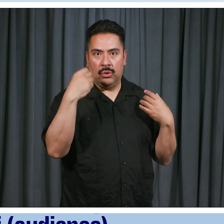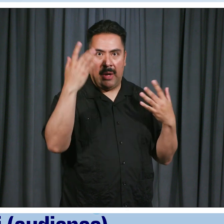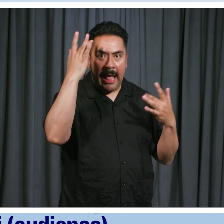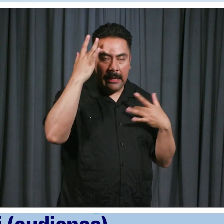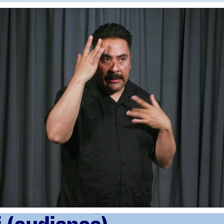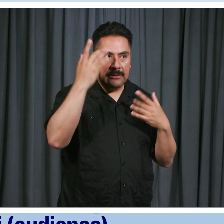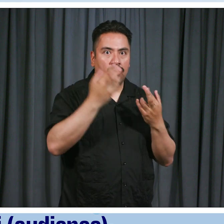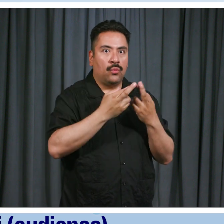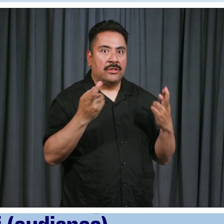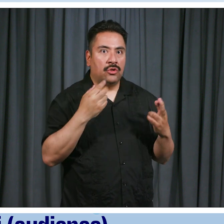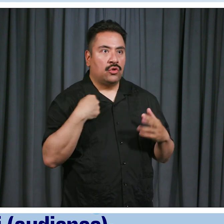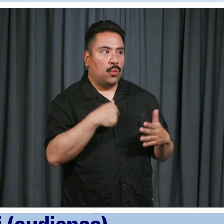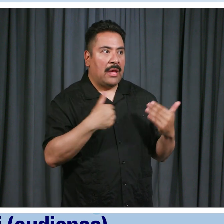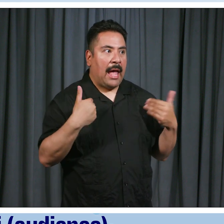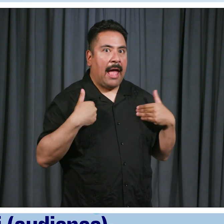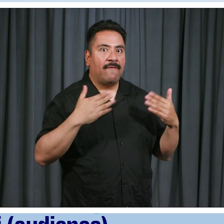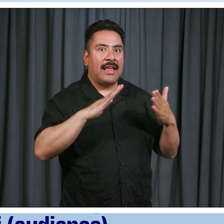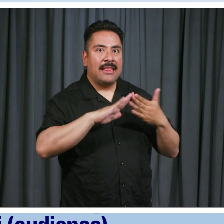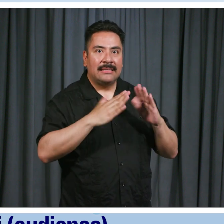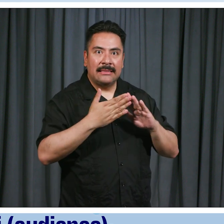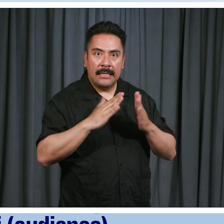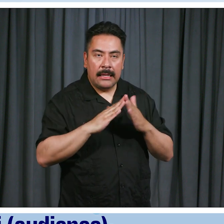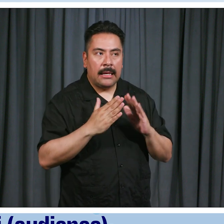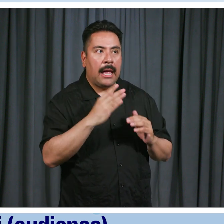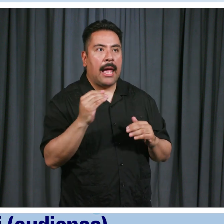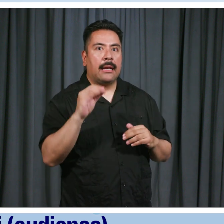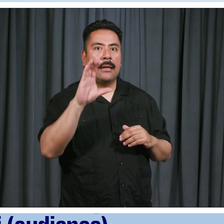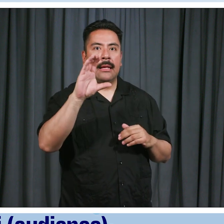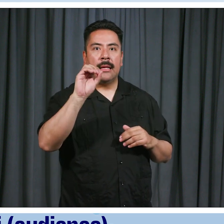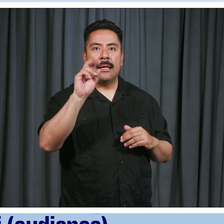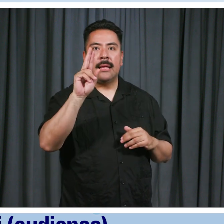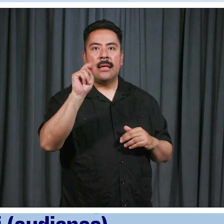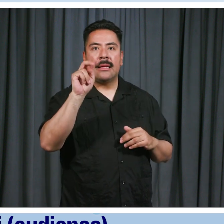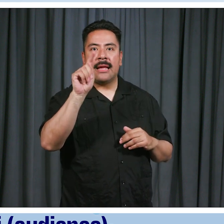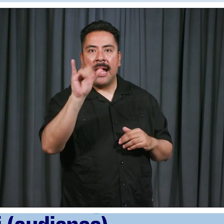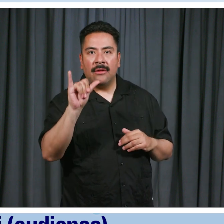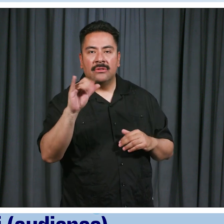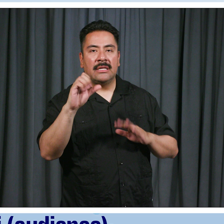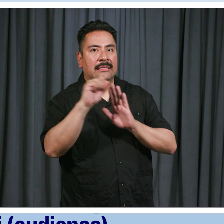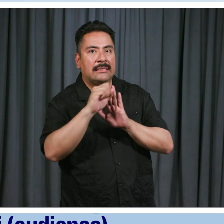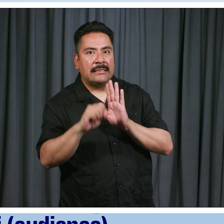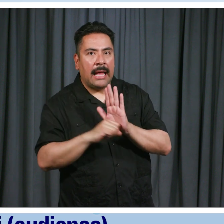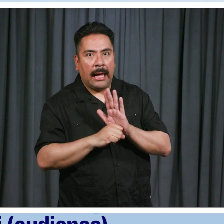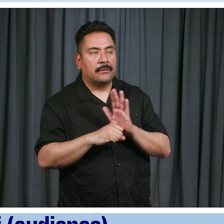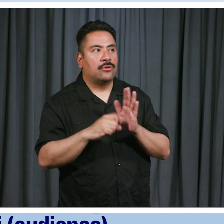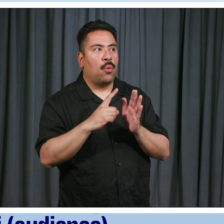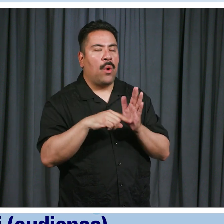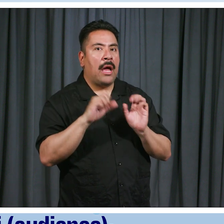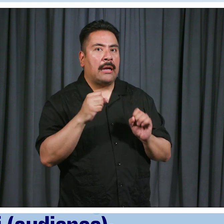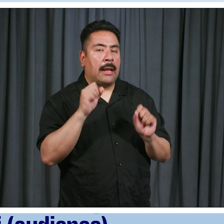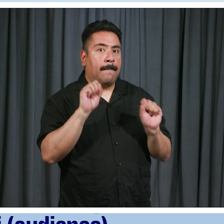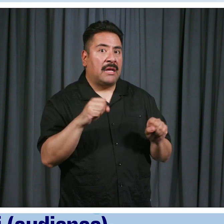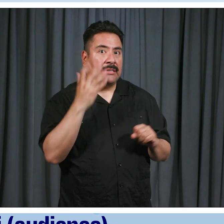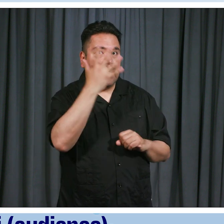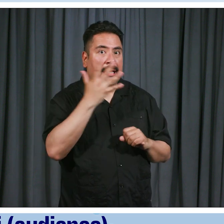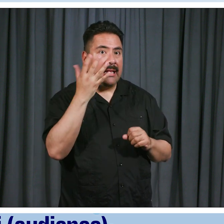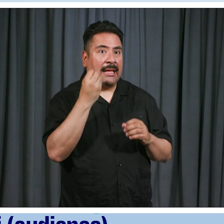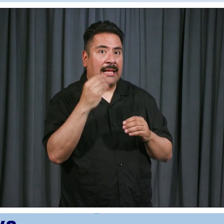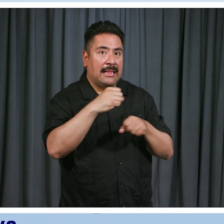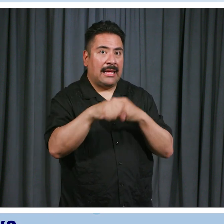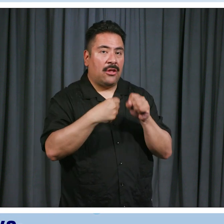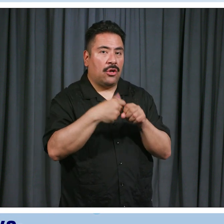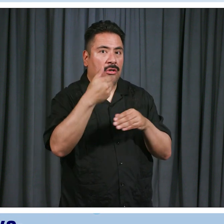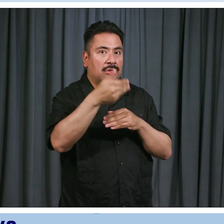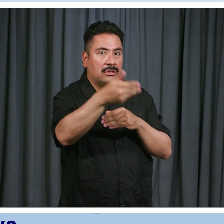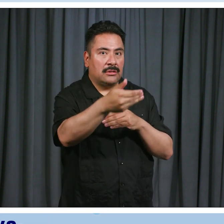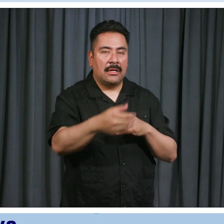have at the city and county and state, and what that might look like in the next few years.